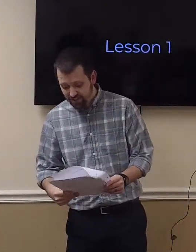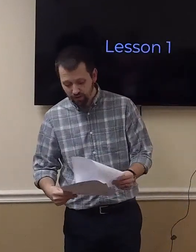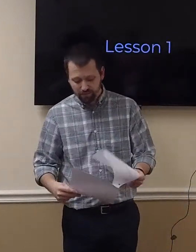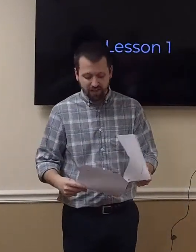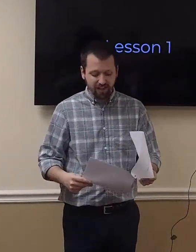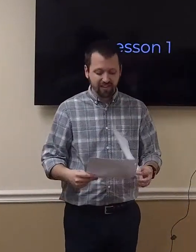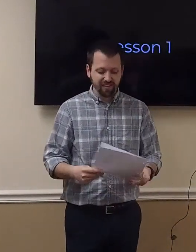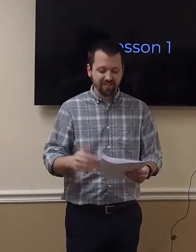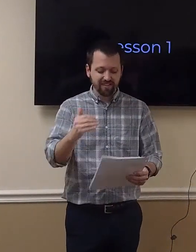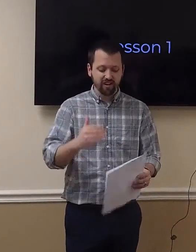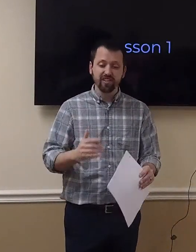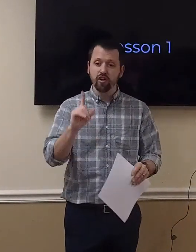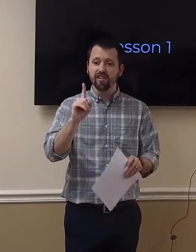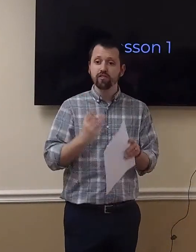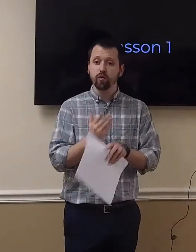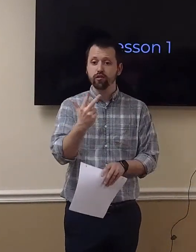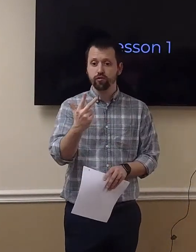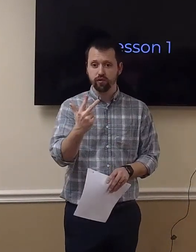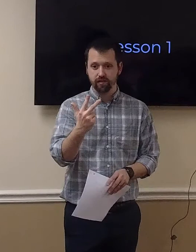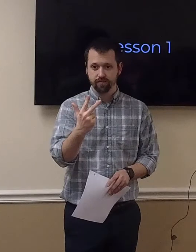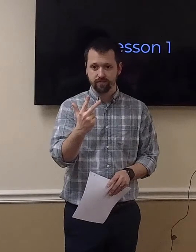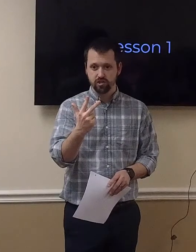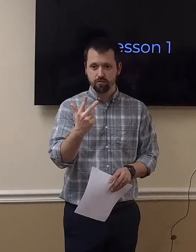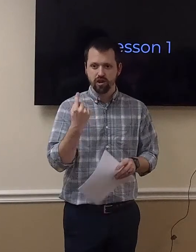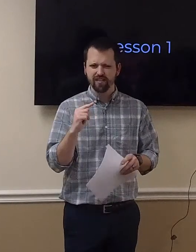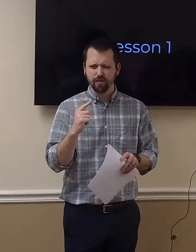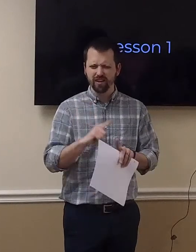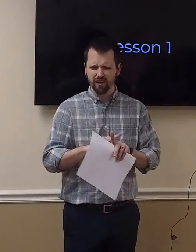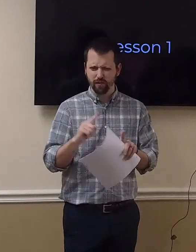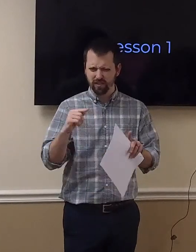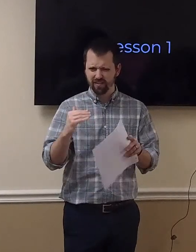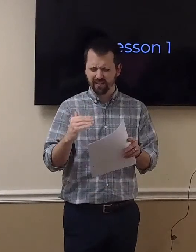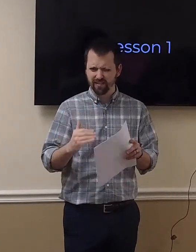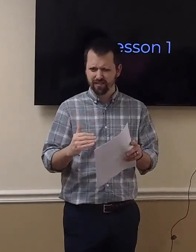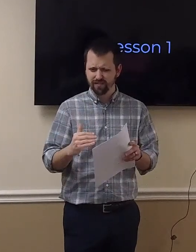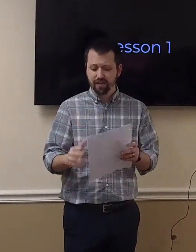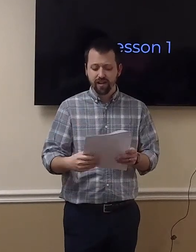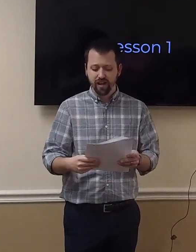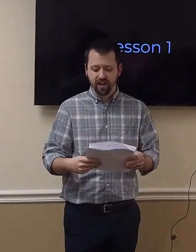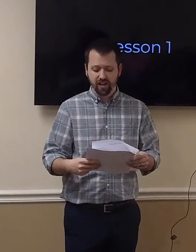So, these lessons here, these are lessons 1 through 3. So I'm trying something different with these lessons.